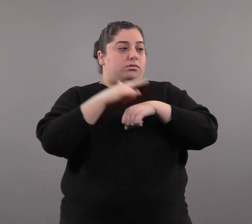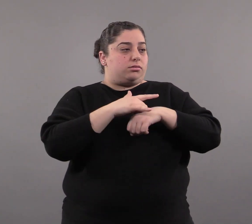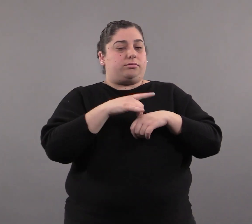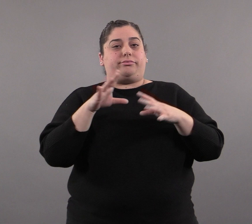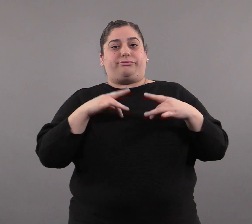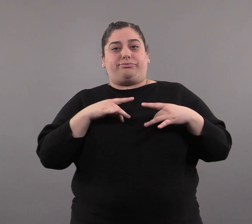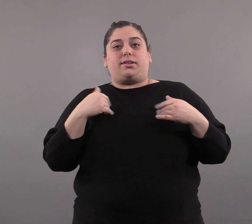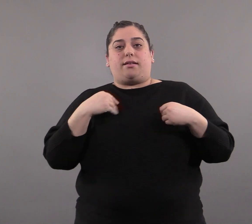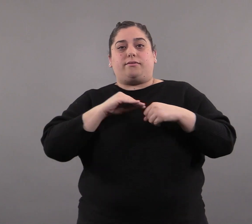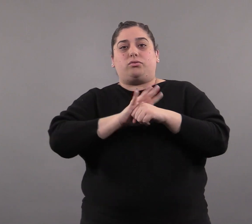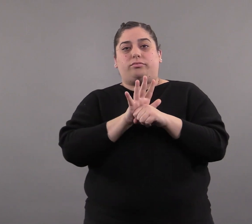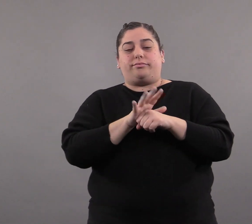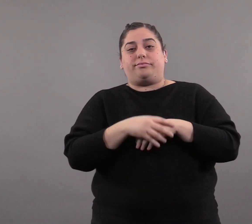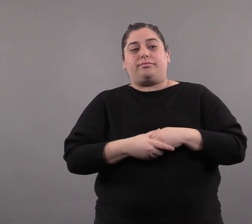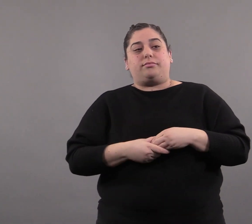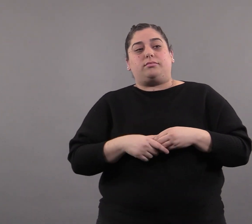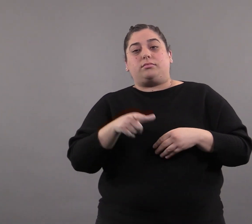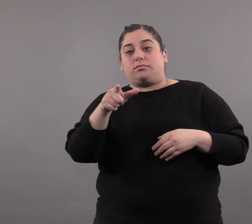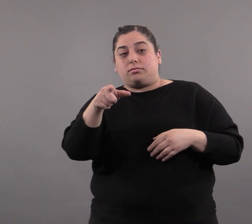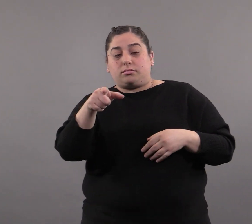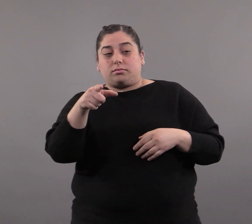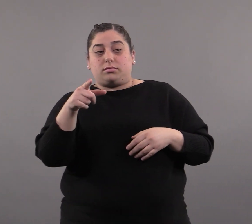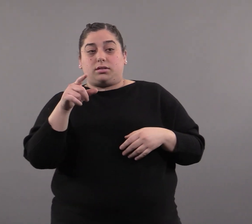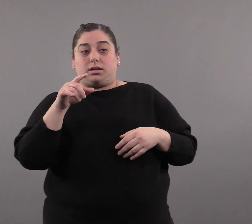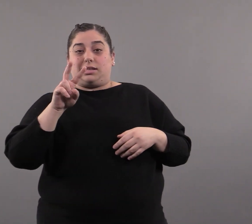and I'll take one more, and then we'll be done.